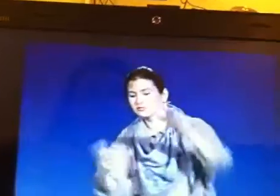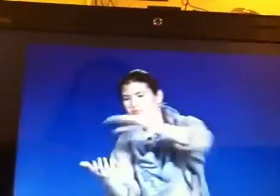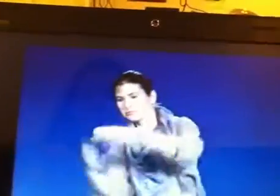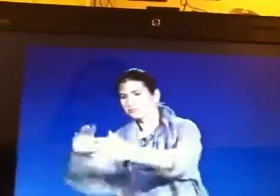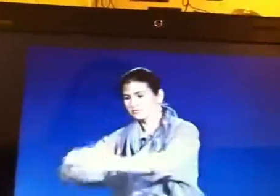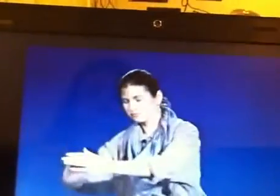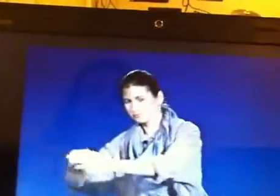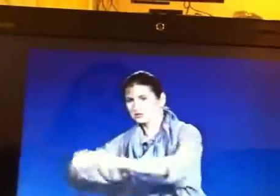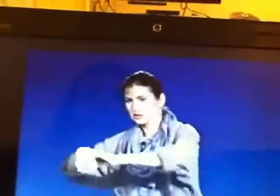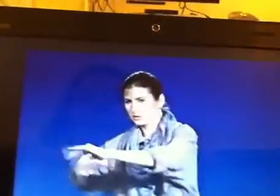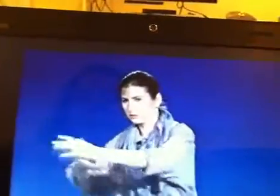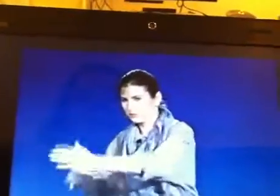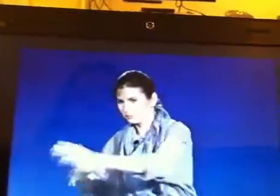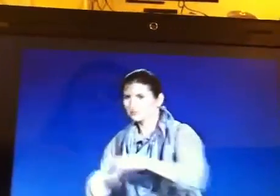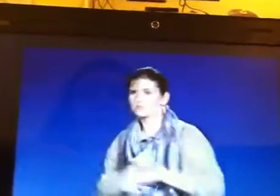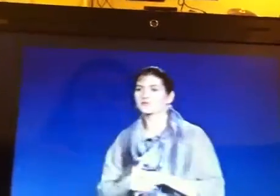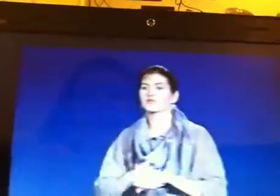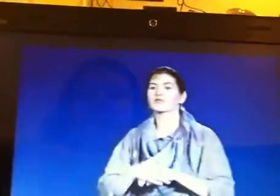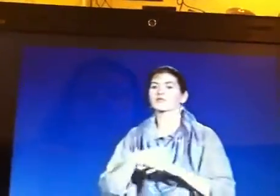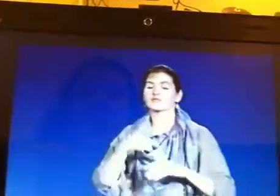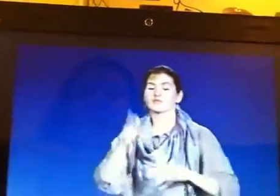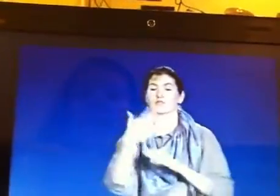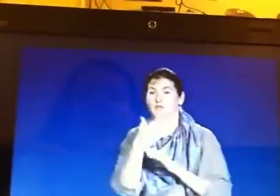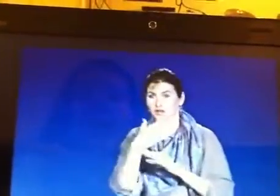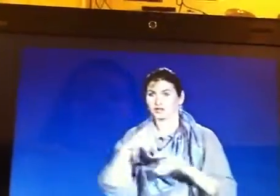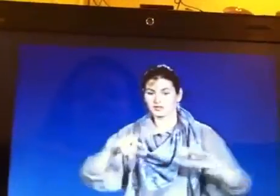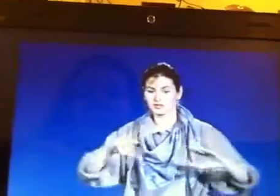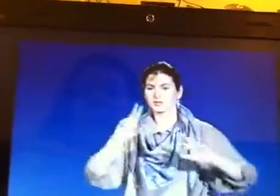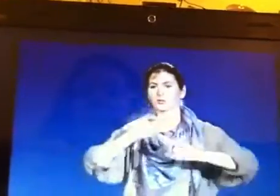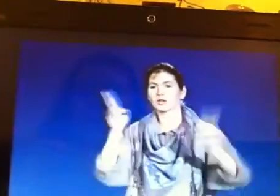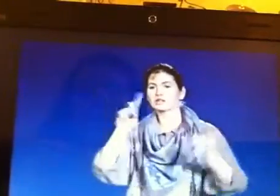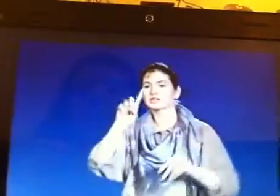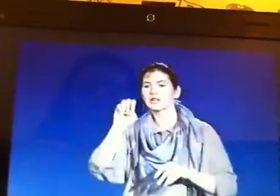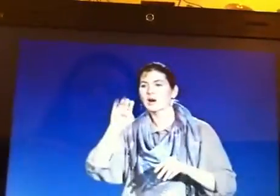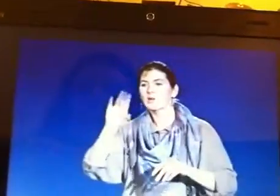With the wine and the water and the oil, yeah, that's where the vegetables go.